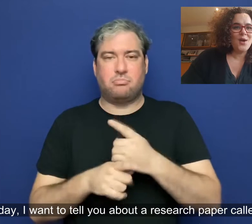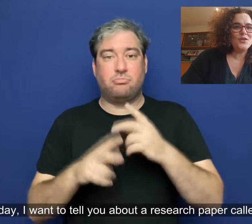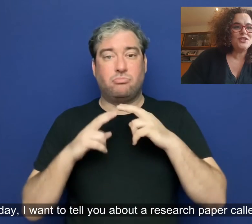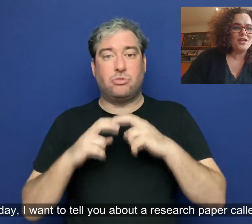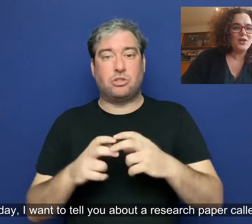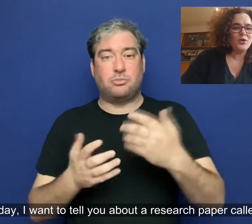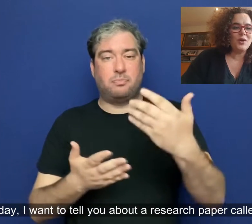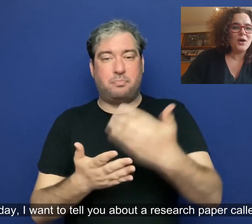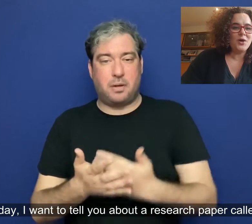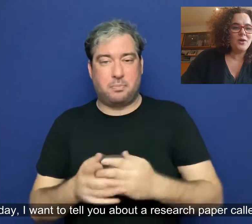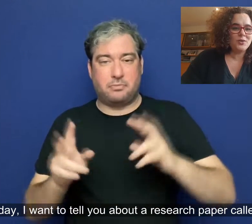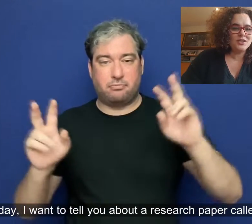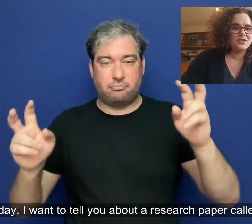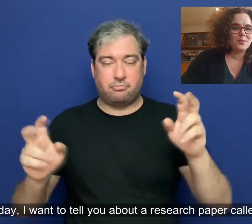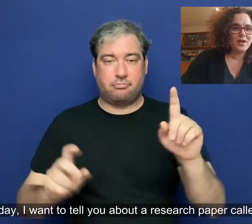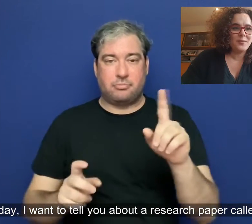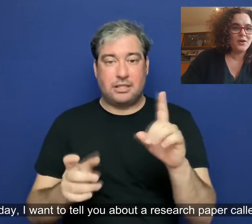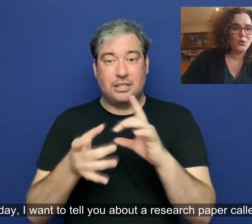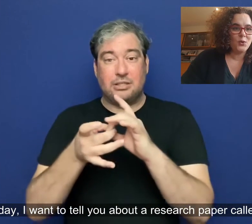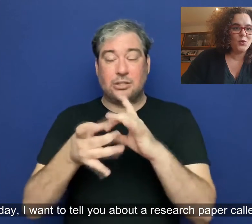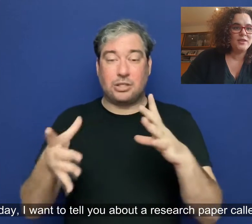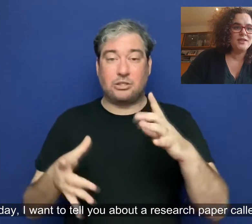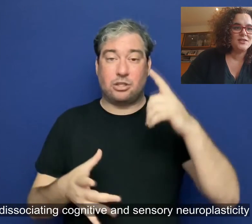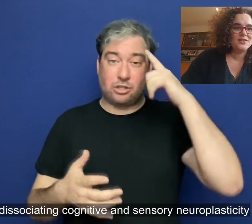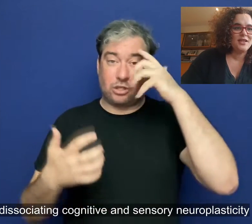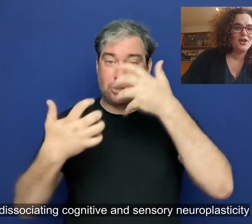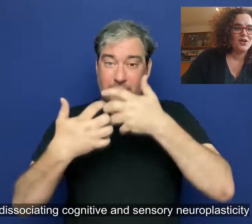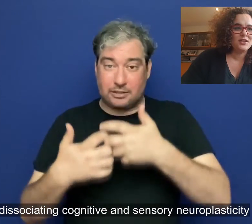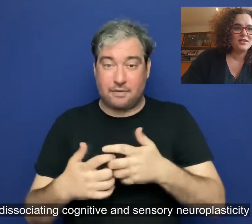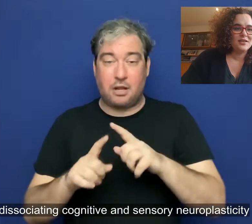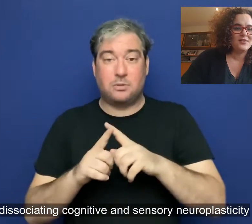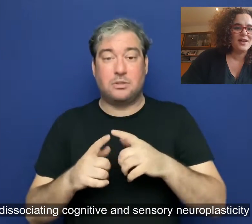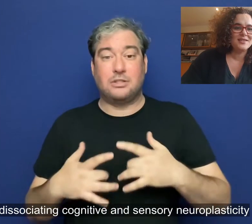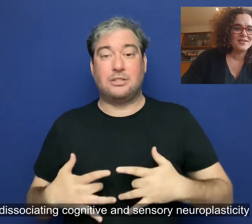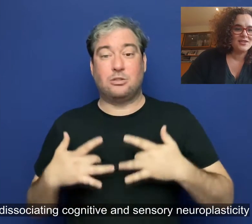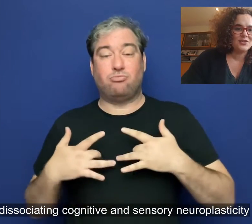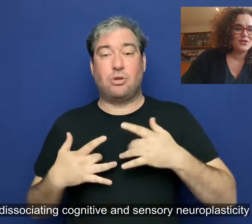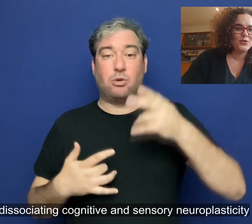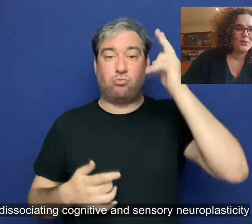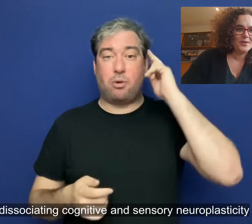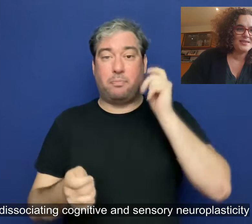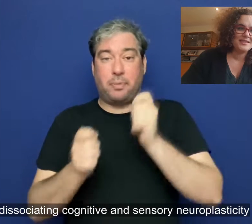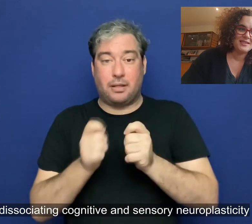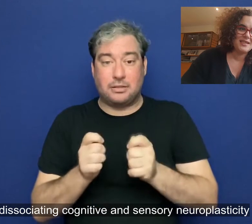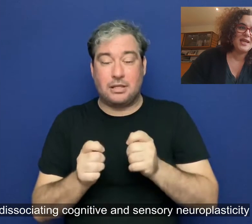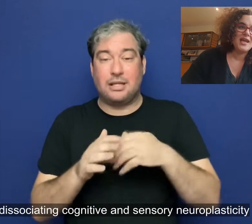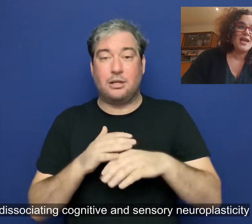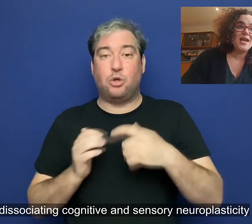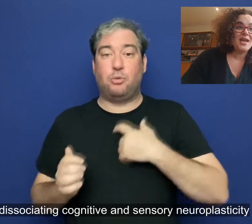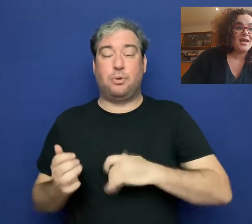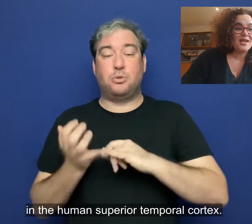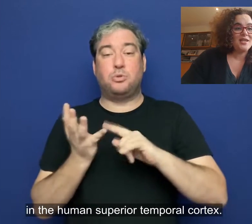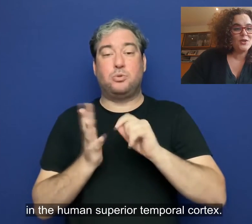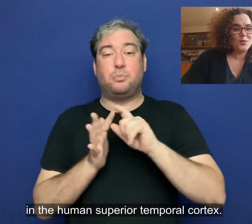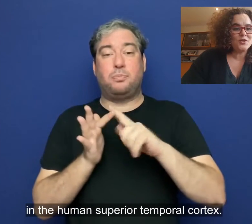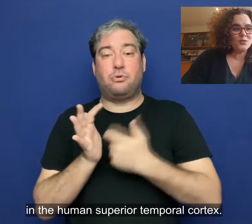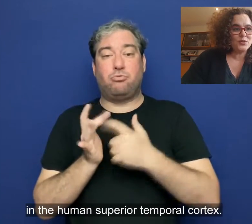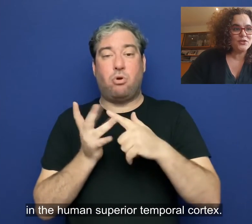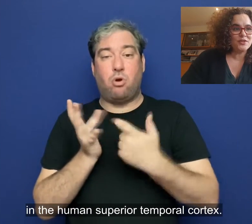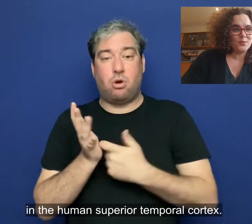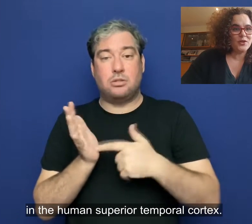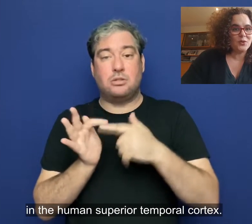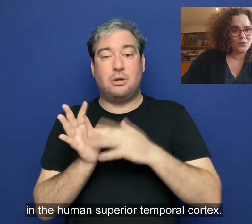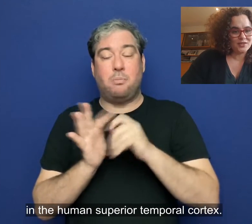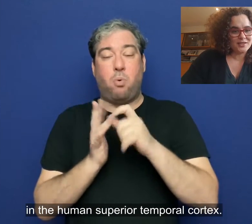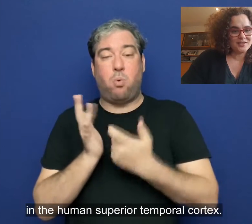Today, I want to tell you about a research paper called Dissociating Cognitive and Sensory Neural Plasticity in the Human